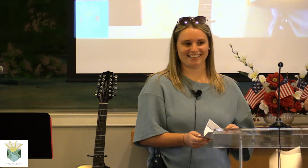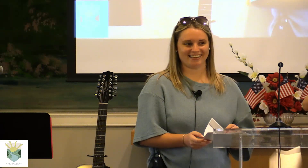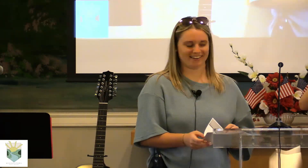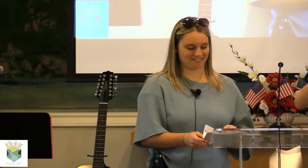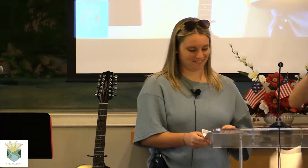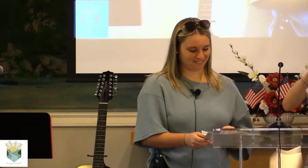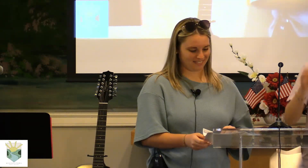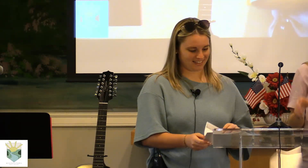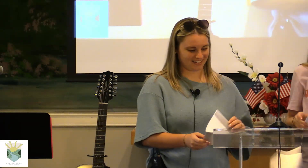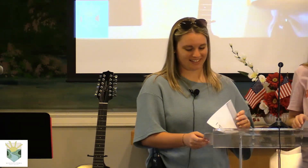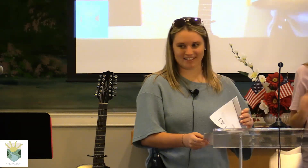Okay.